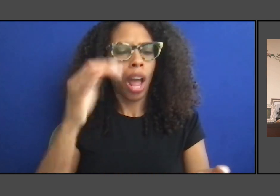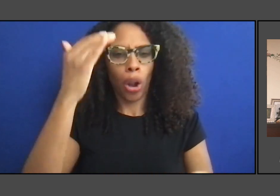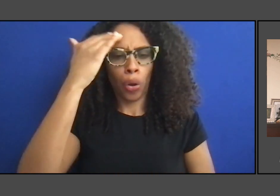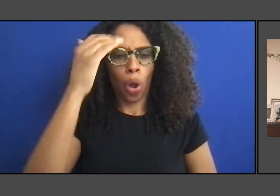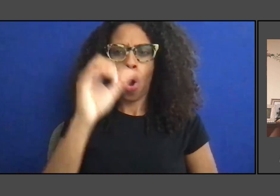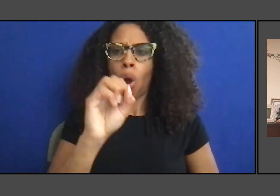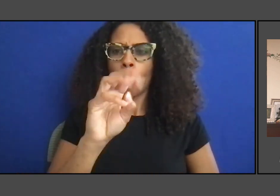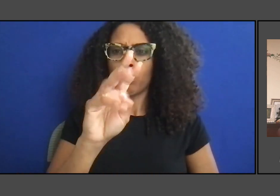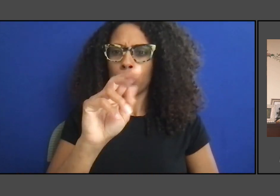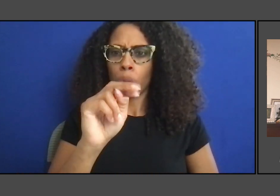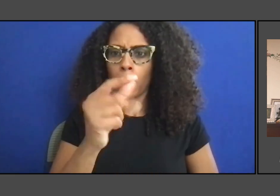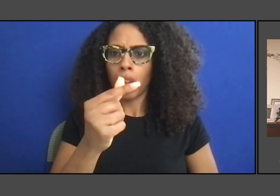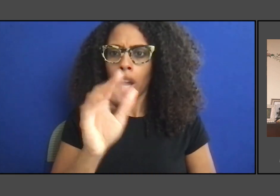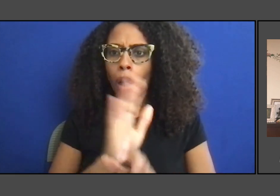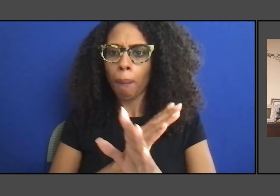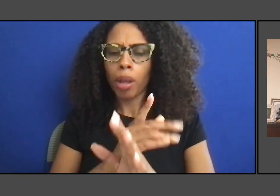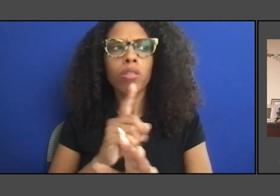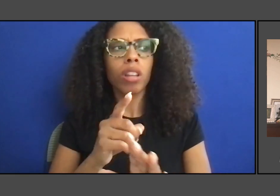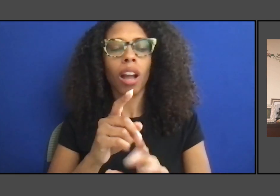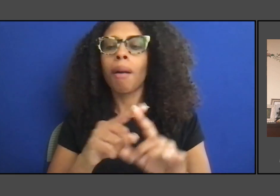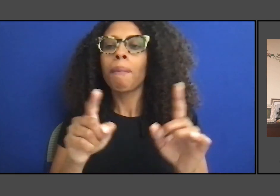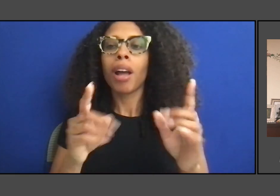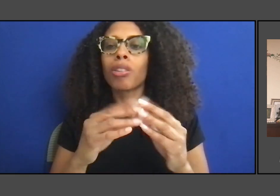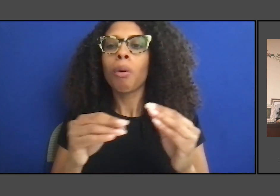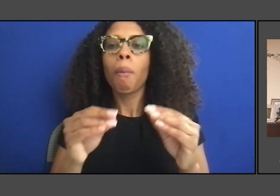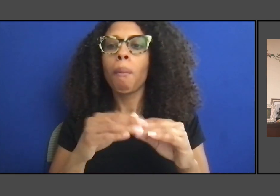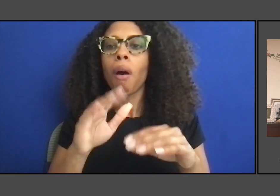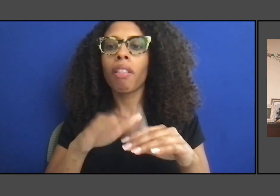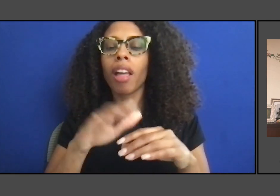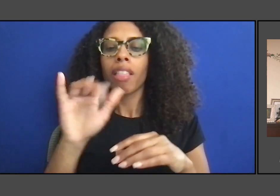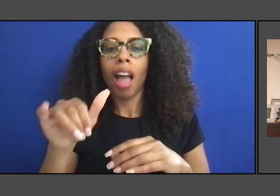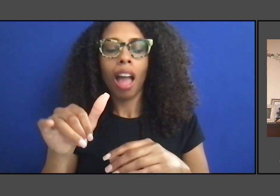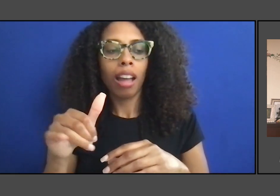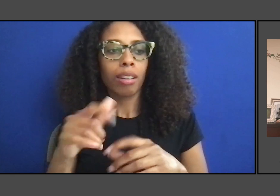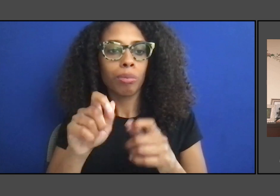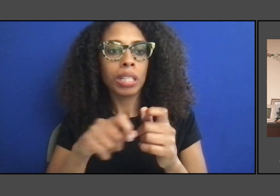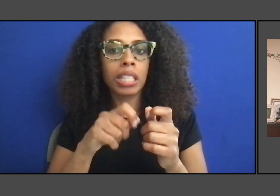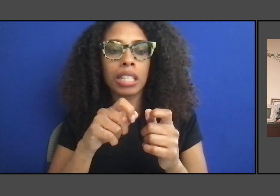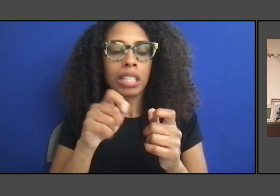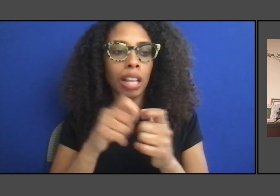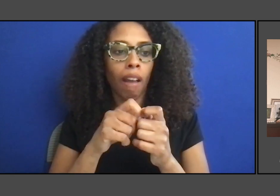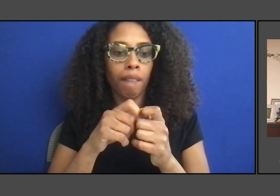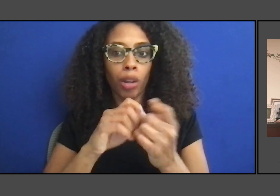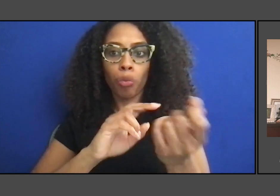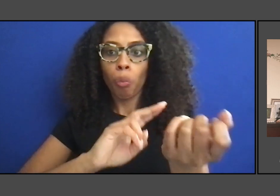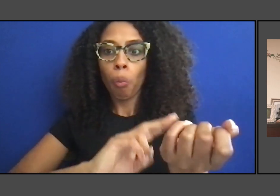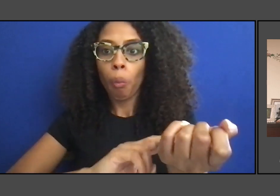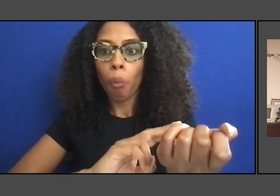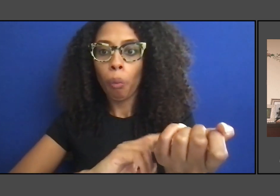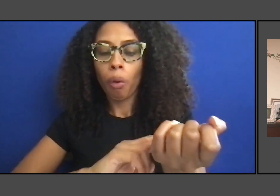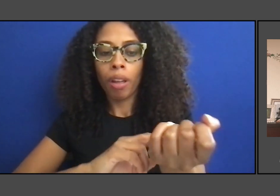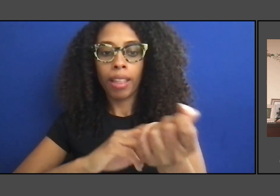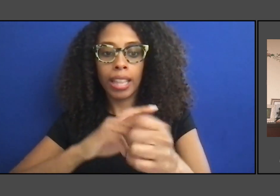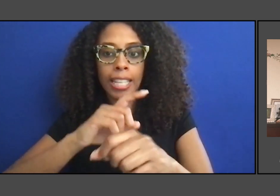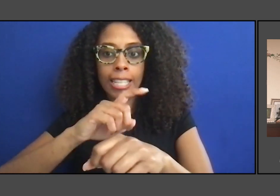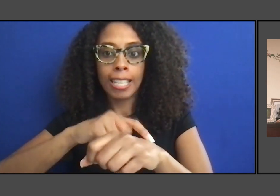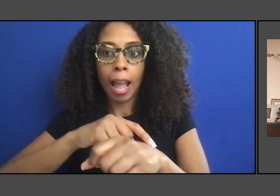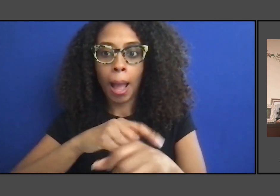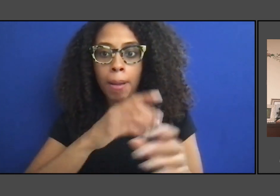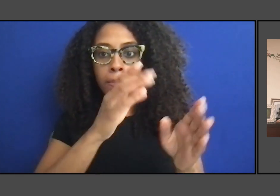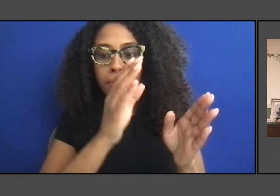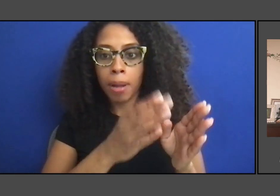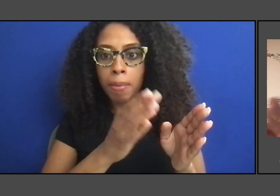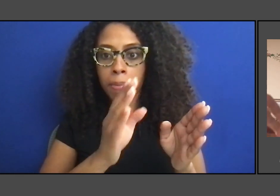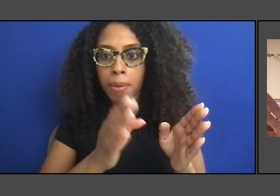playing in rhythm, a certain kind of time feel, or certain kinds of ways of approaching, where you can